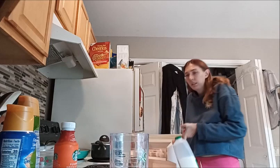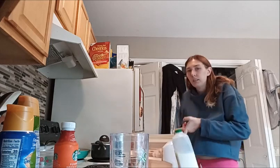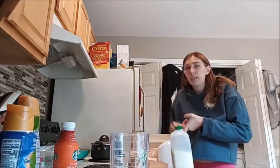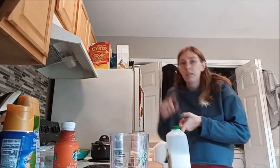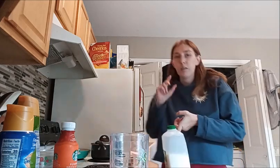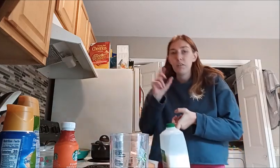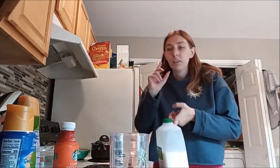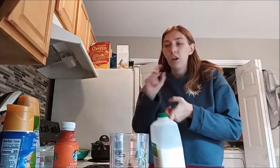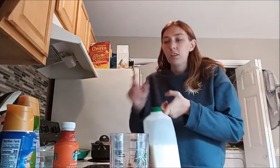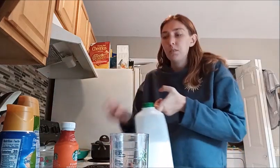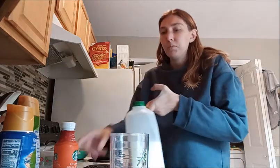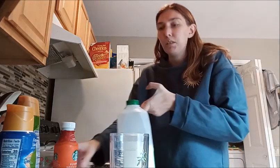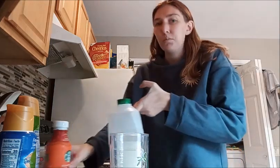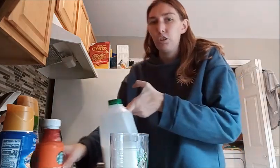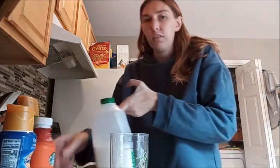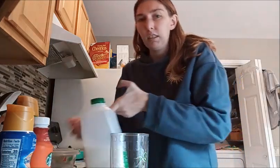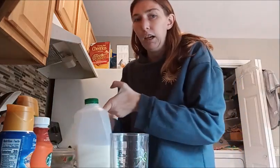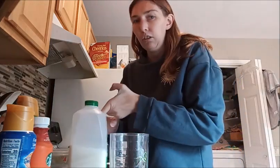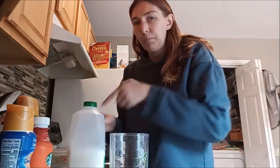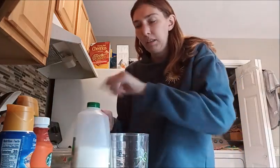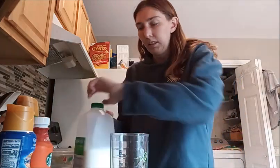Like, I'm like constantly observing how they make it.